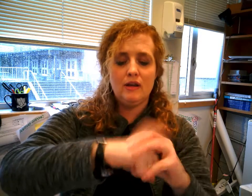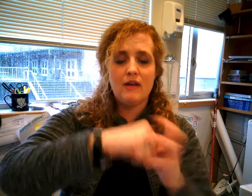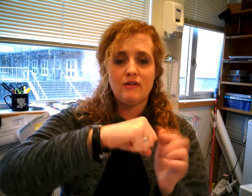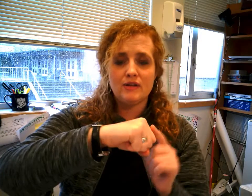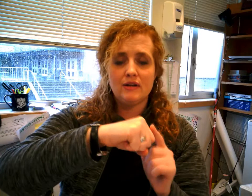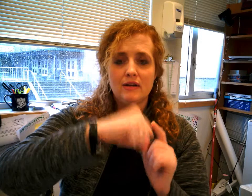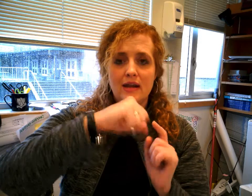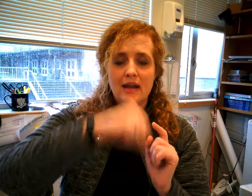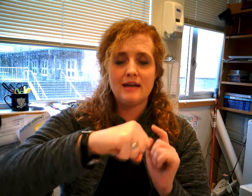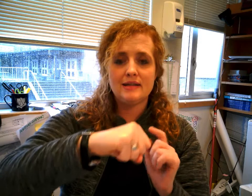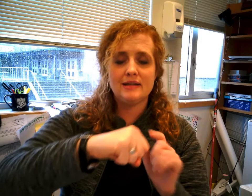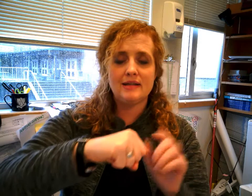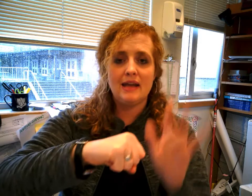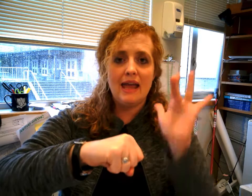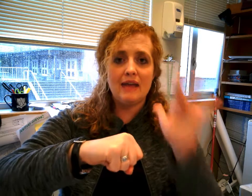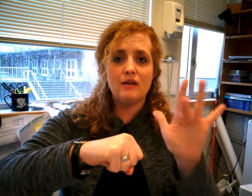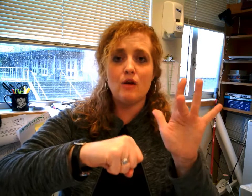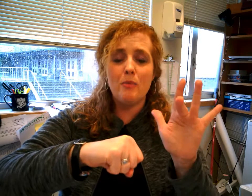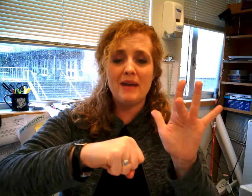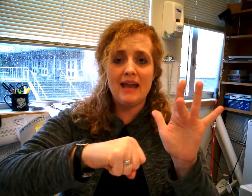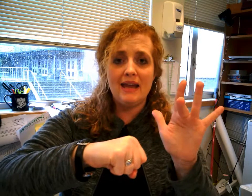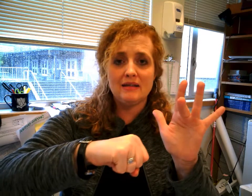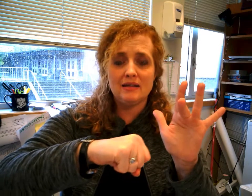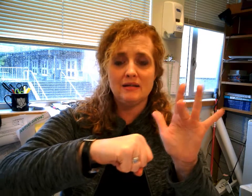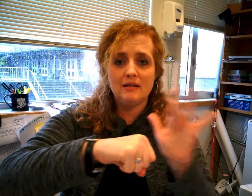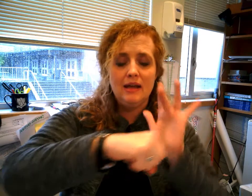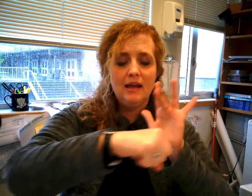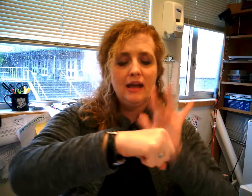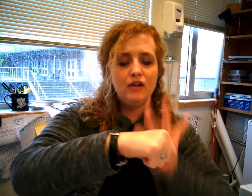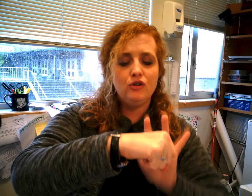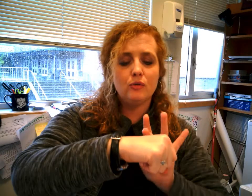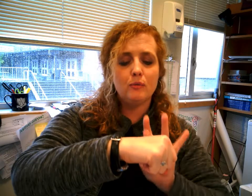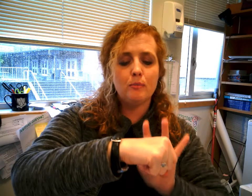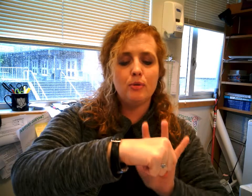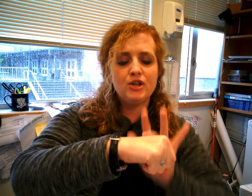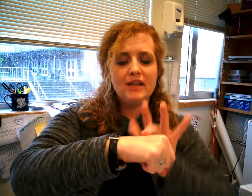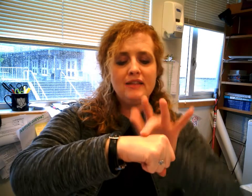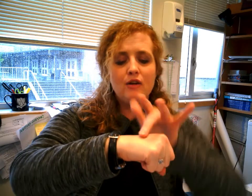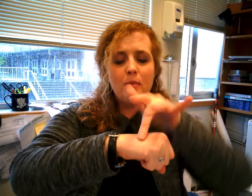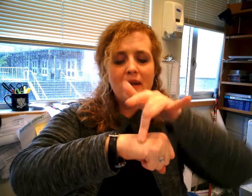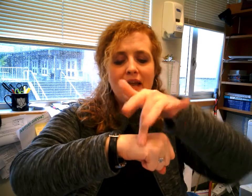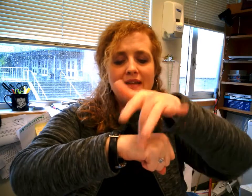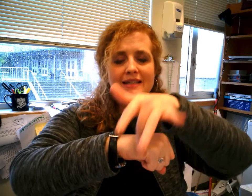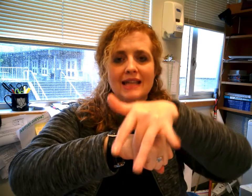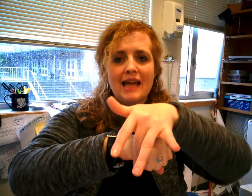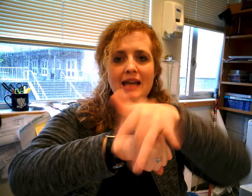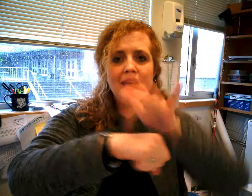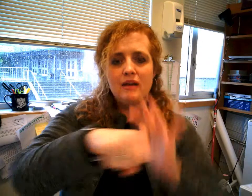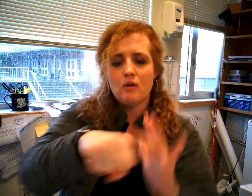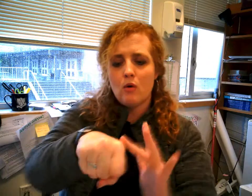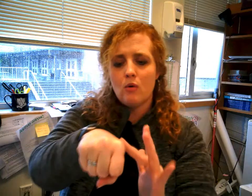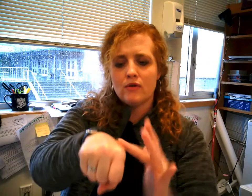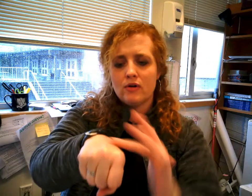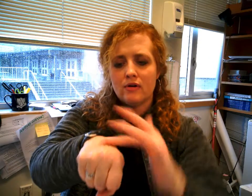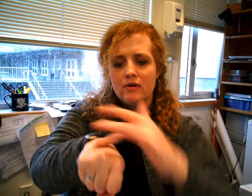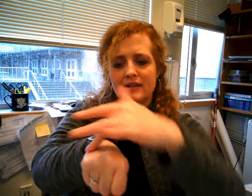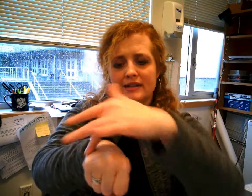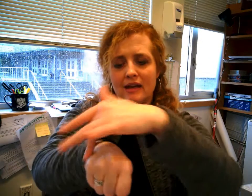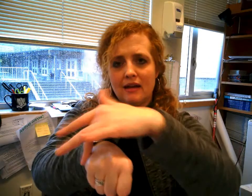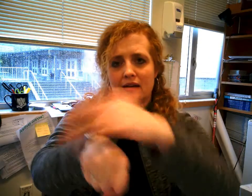There's an S and an open 8, and you're pushing the open 8, sliding it over the side or